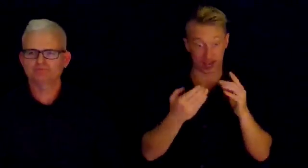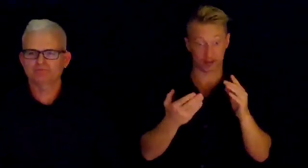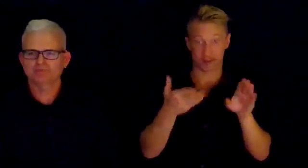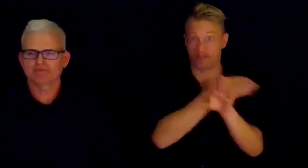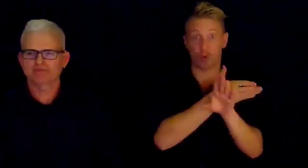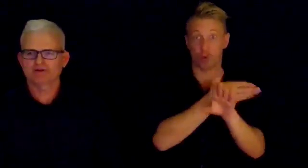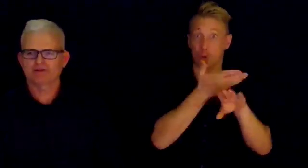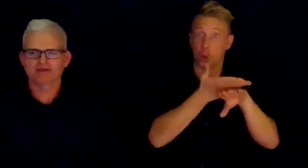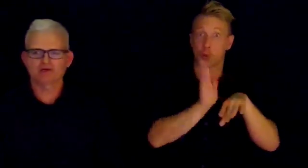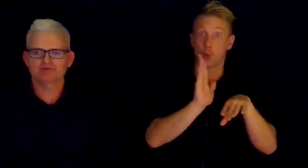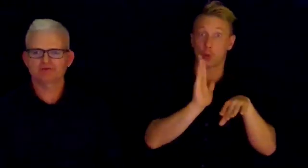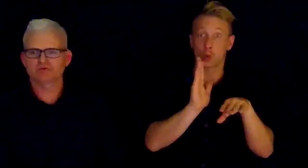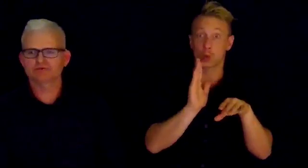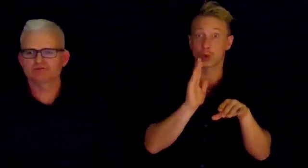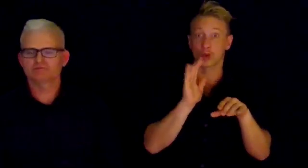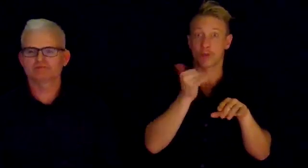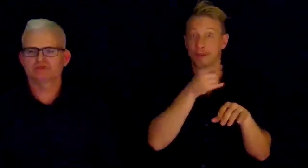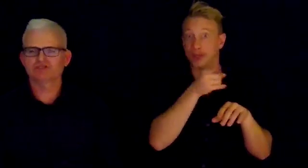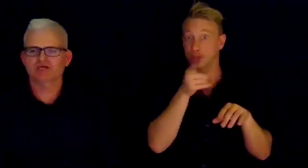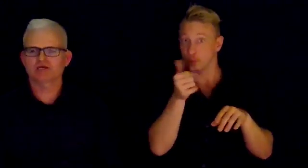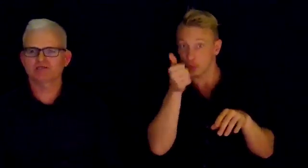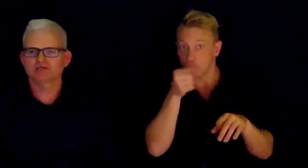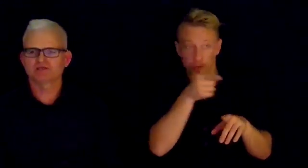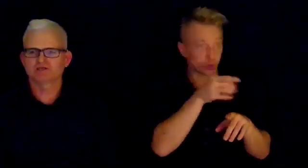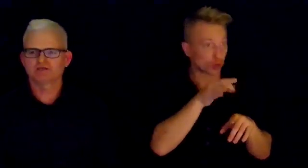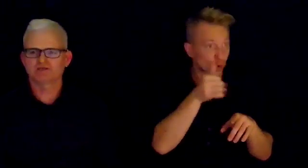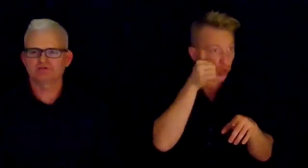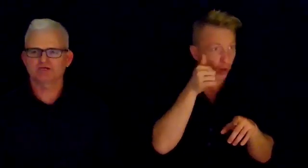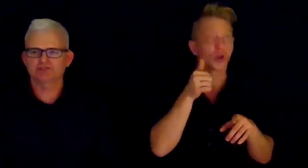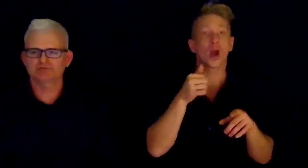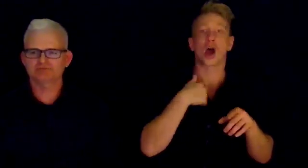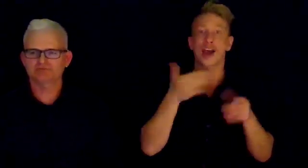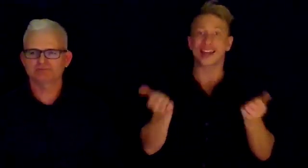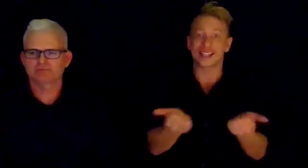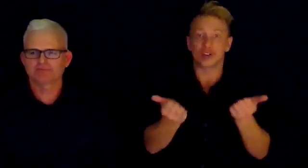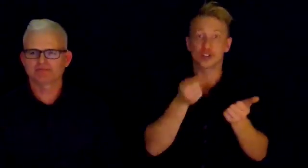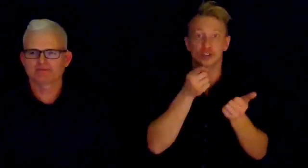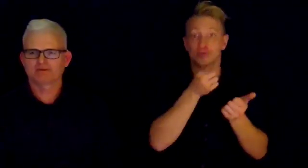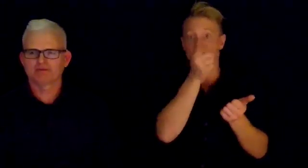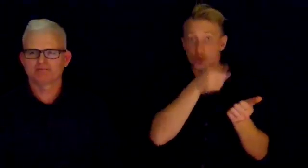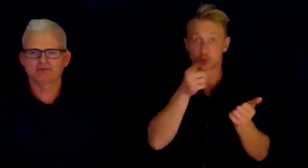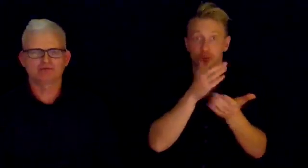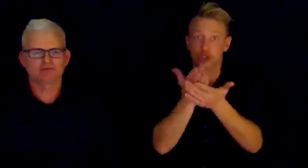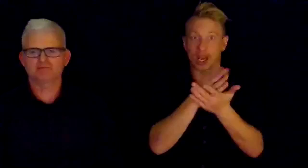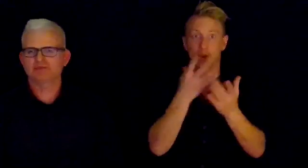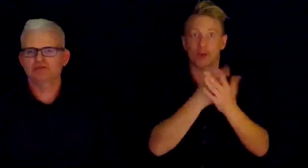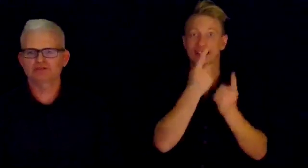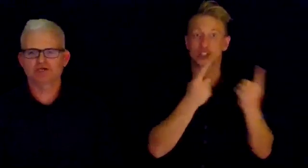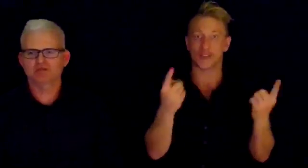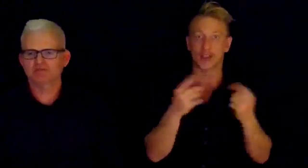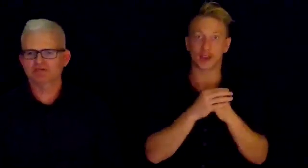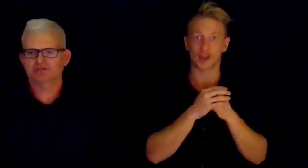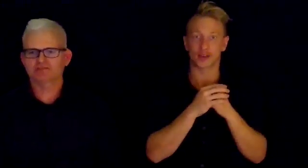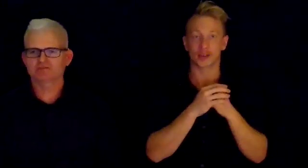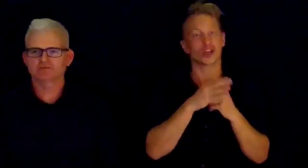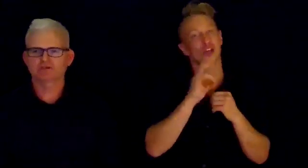before. I encourage you all to share the information. It doesn't mean you